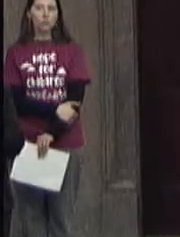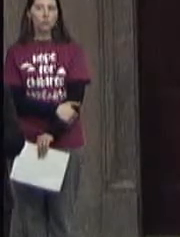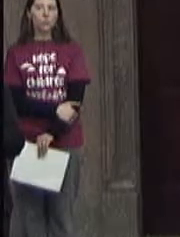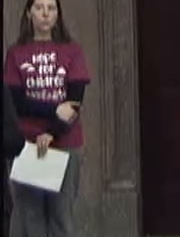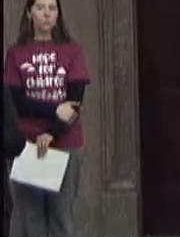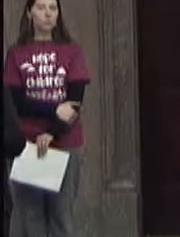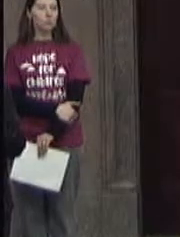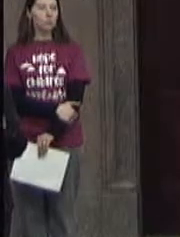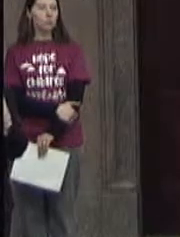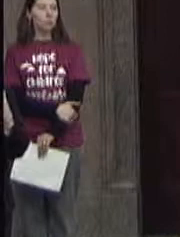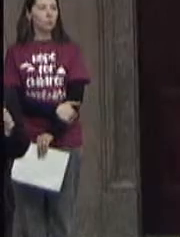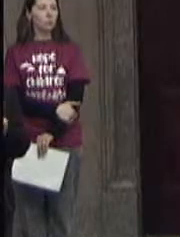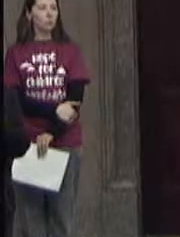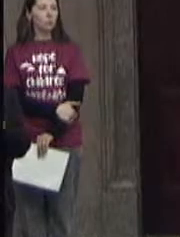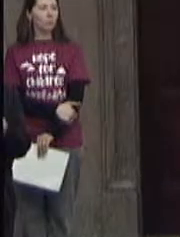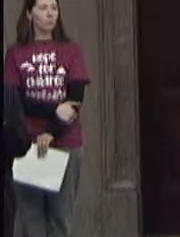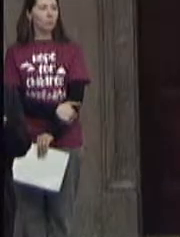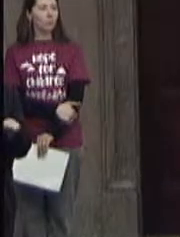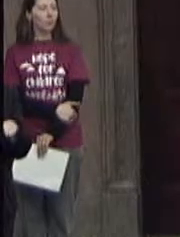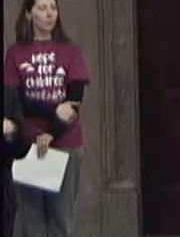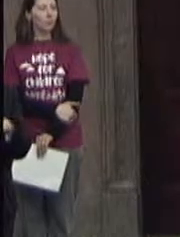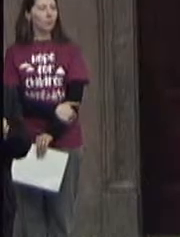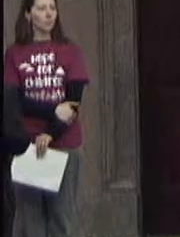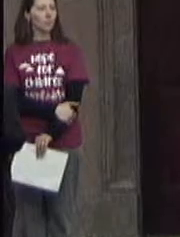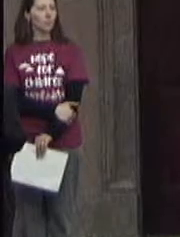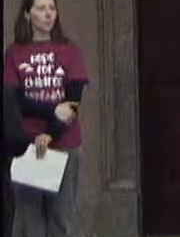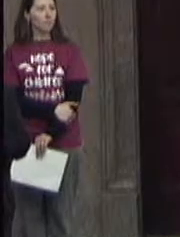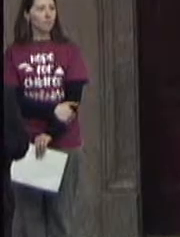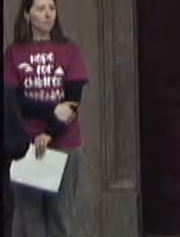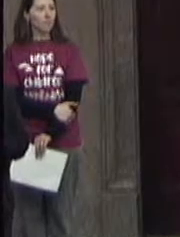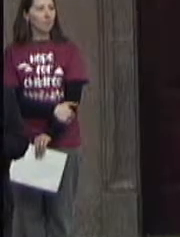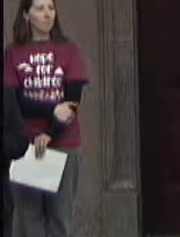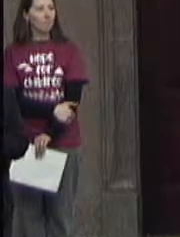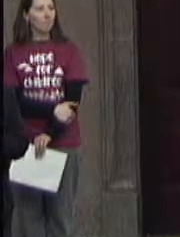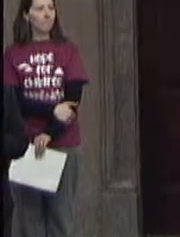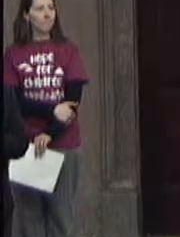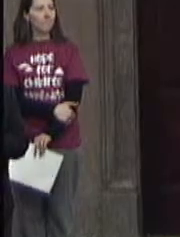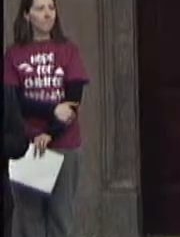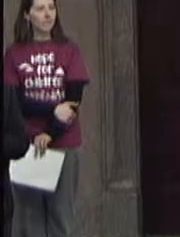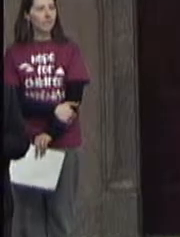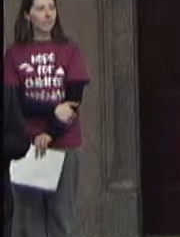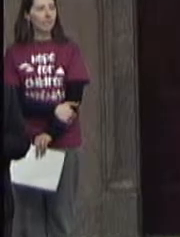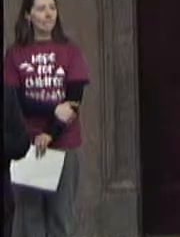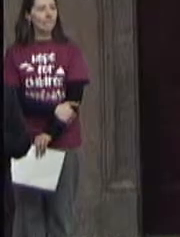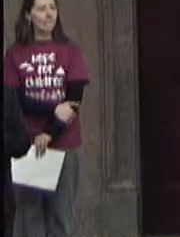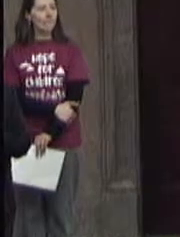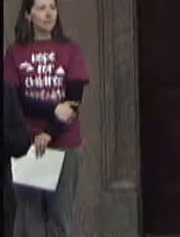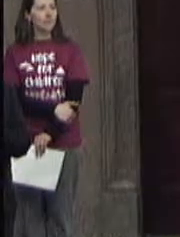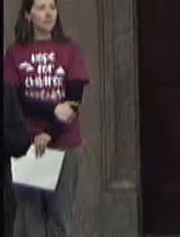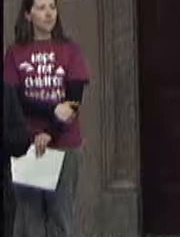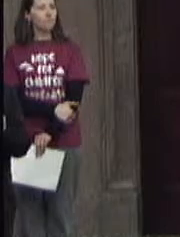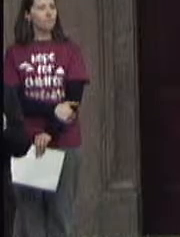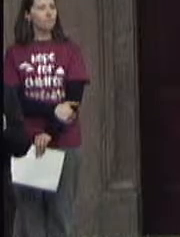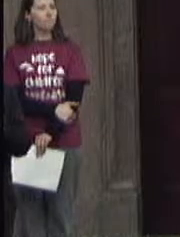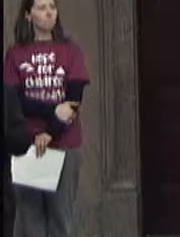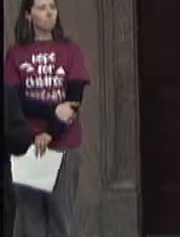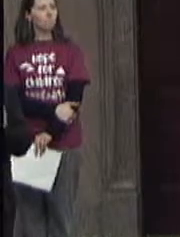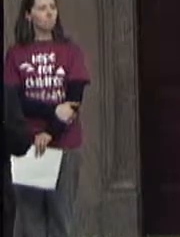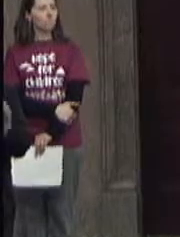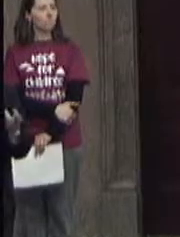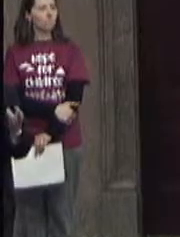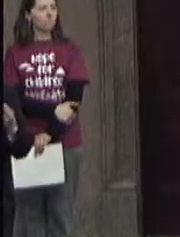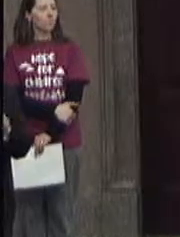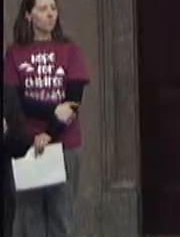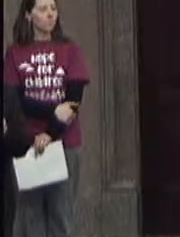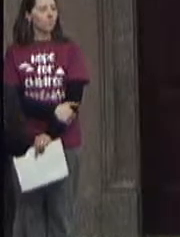therapy, and early childhood graduates. So as you've heard, the literature strongly supports that early and